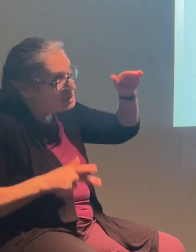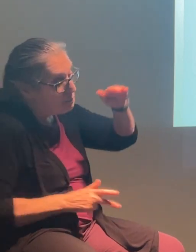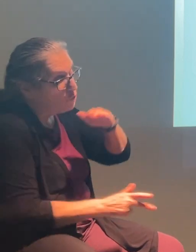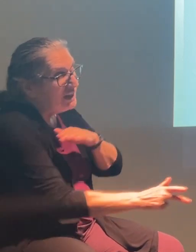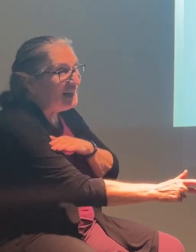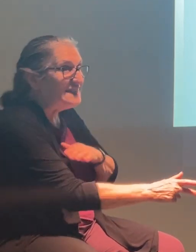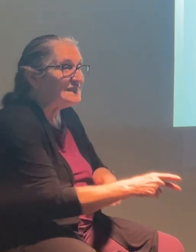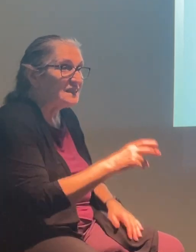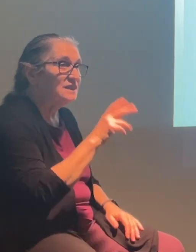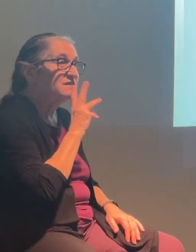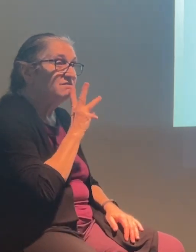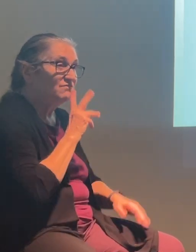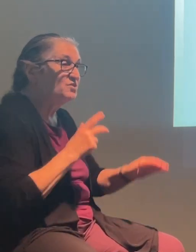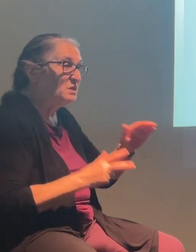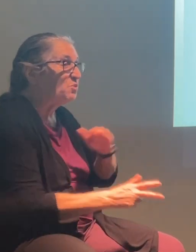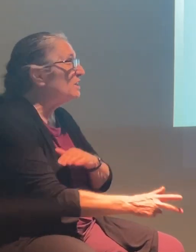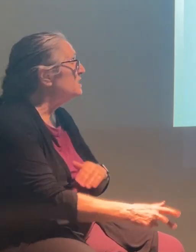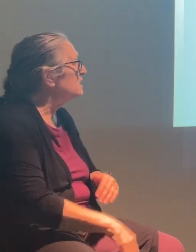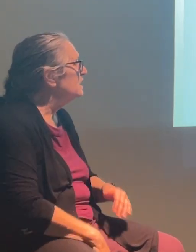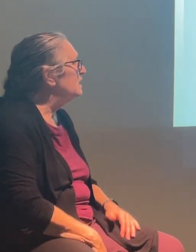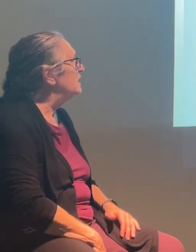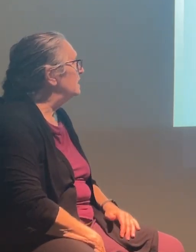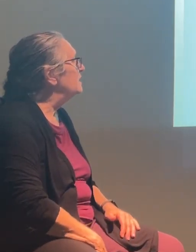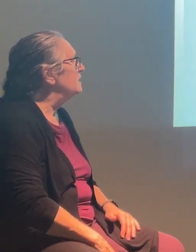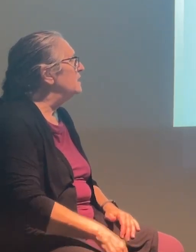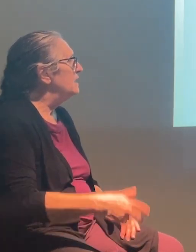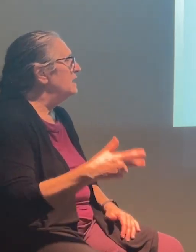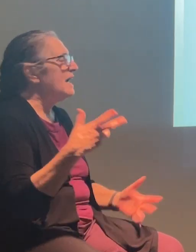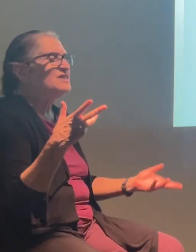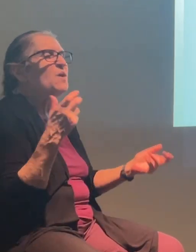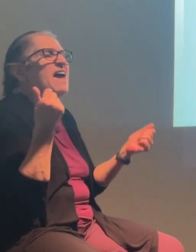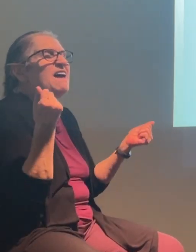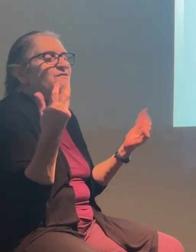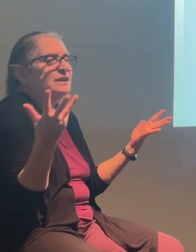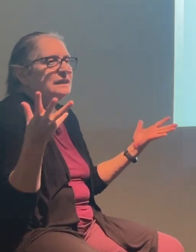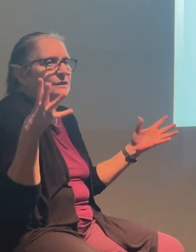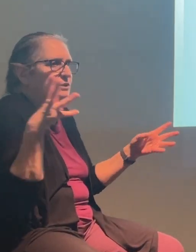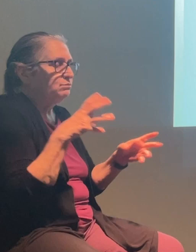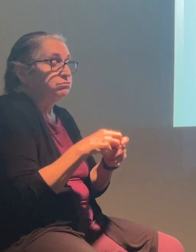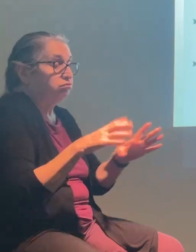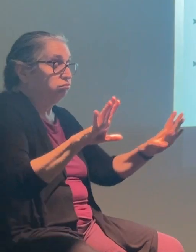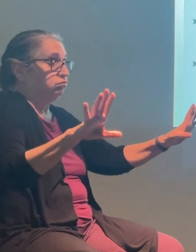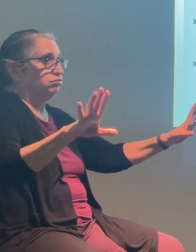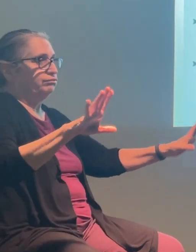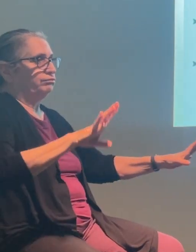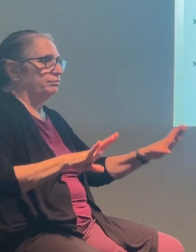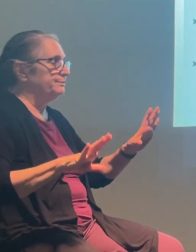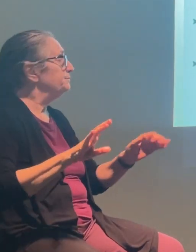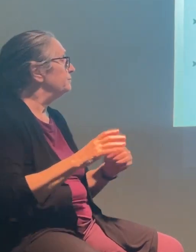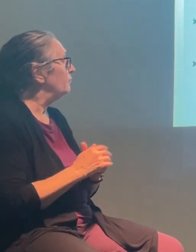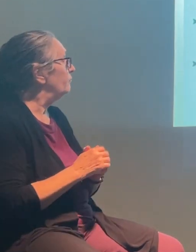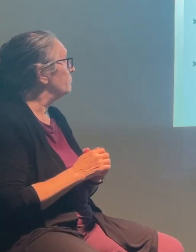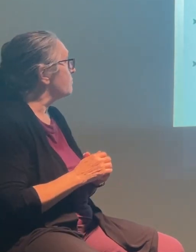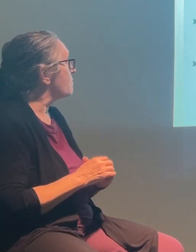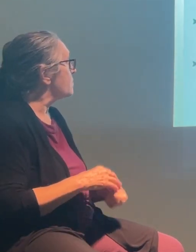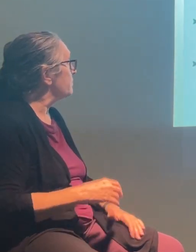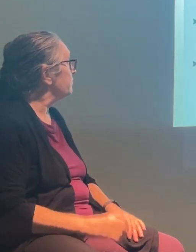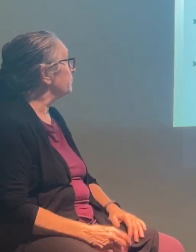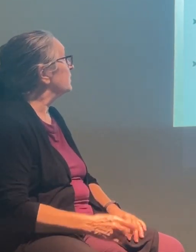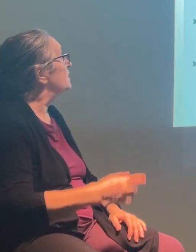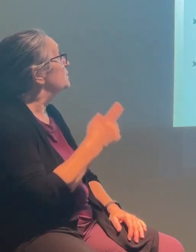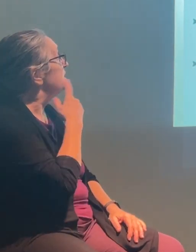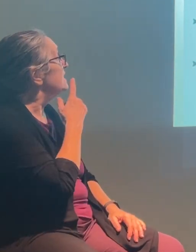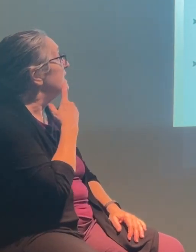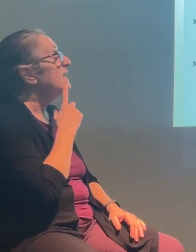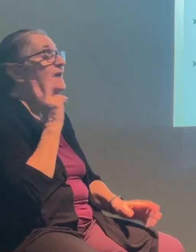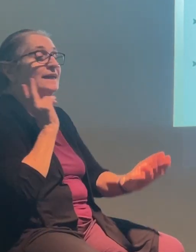should deal with them already, and steamboats. So you had a bit of everything. Like it was really a very different war. So as I said,